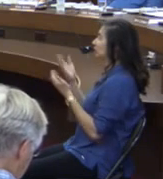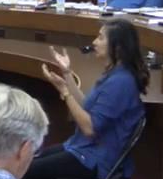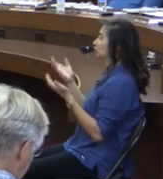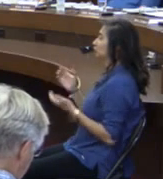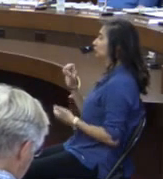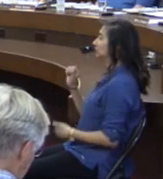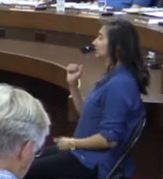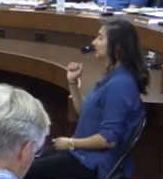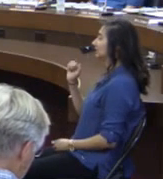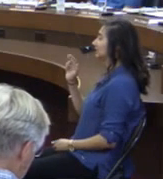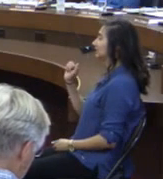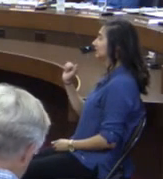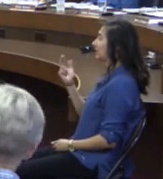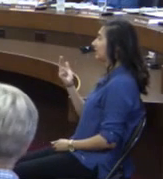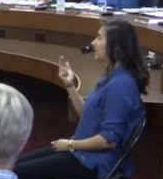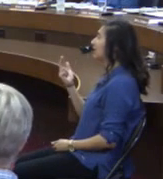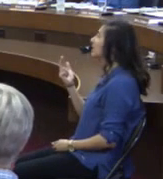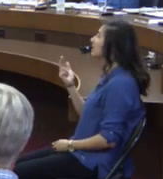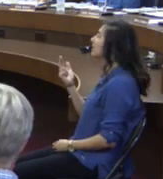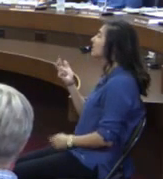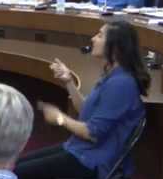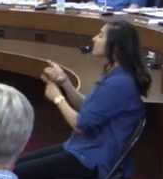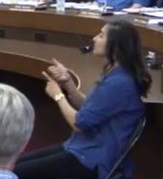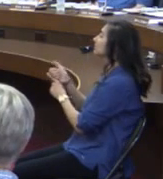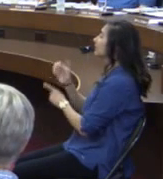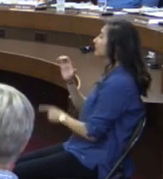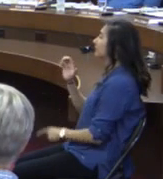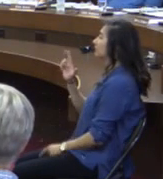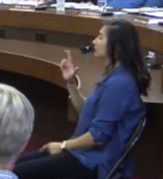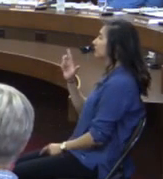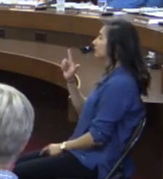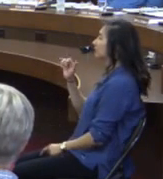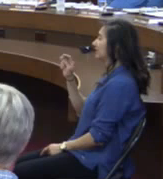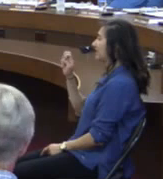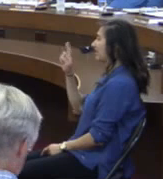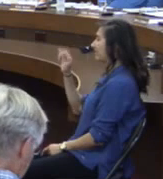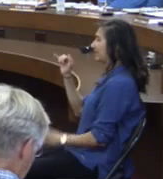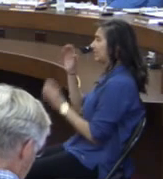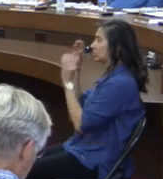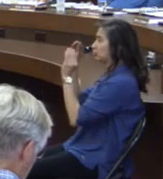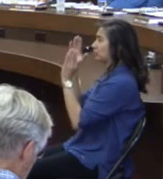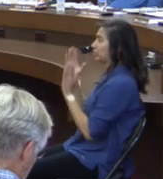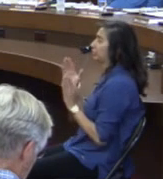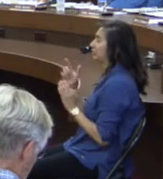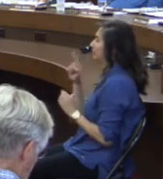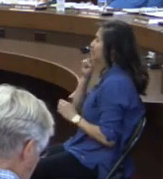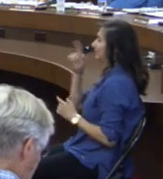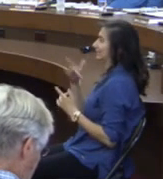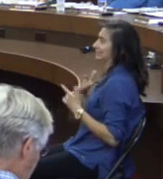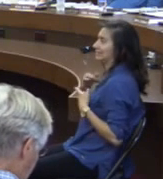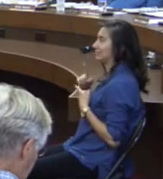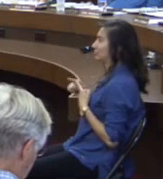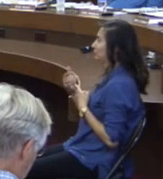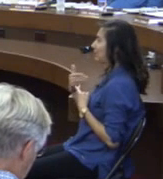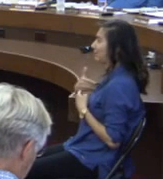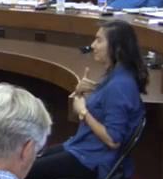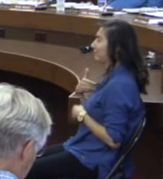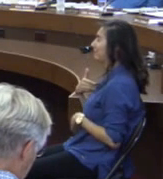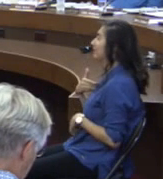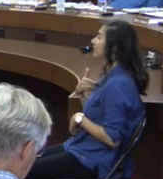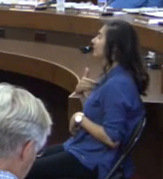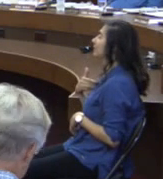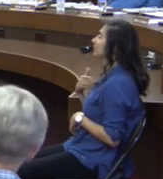introduce Sarah. Sarah is our new culinary instructor, which we're so excited to have.